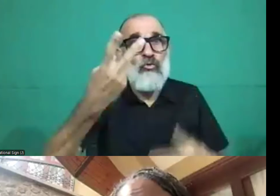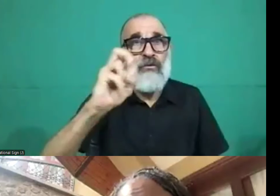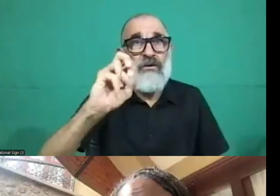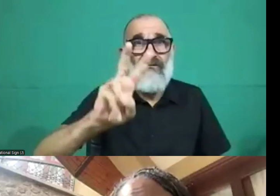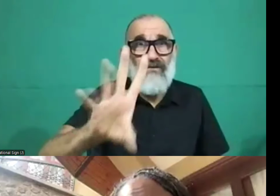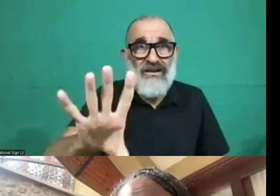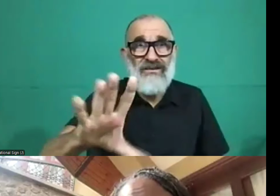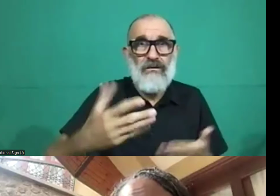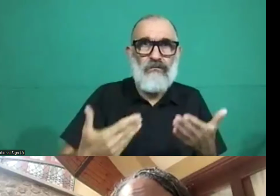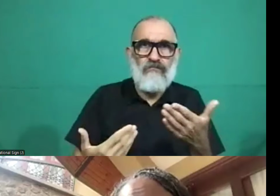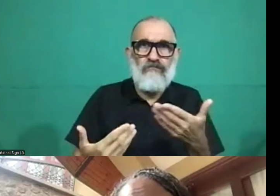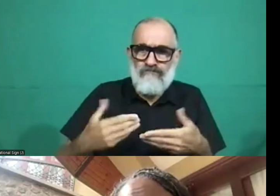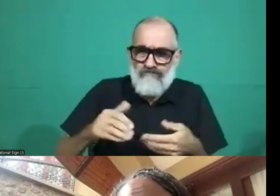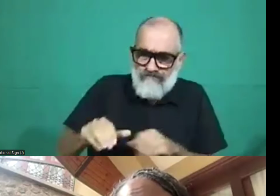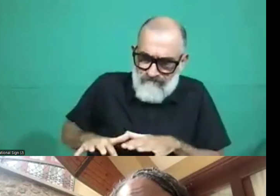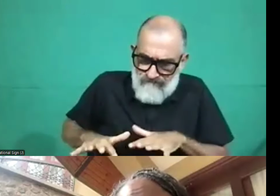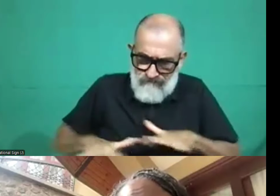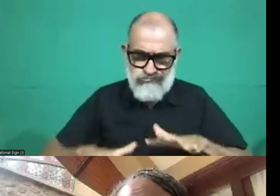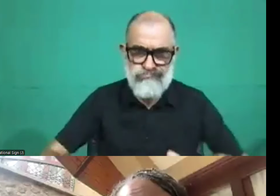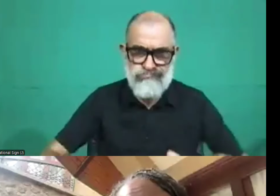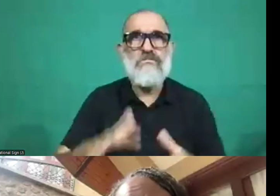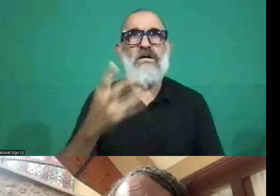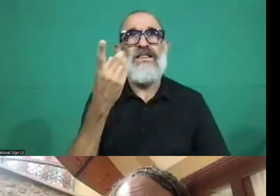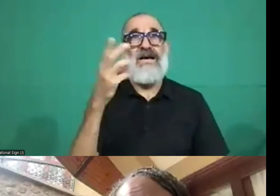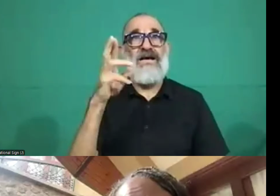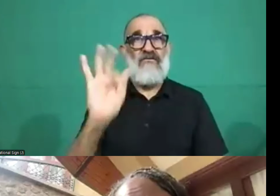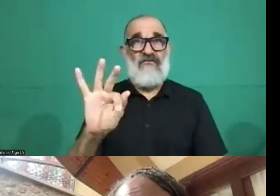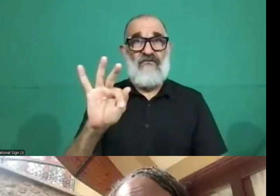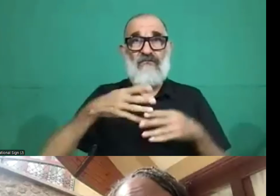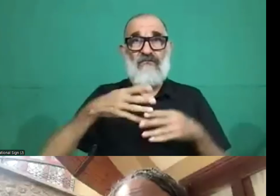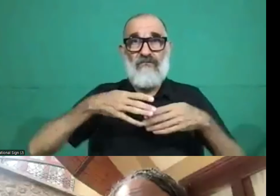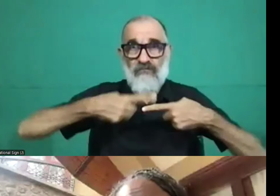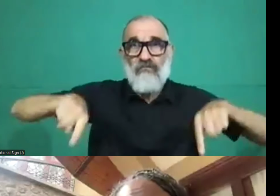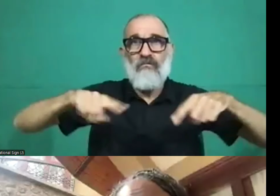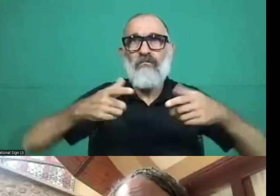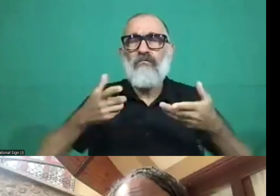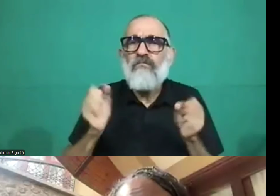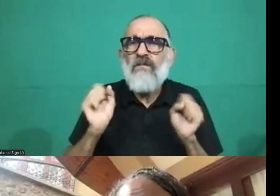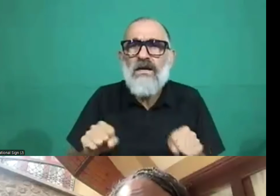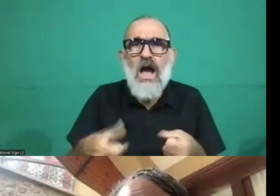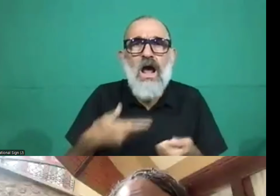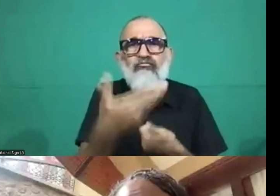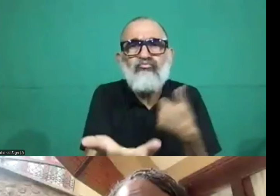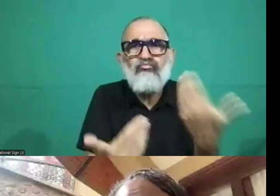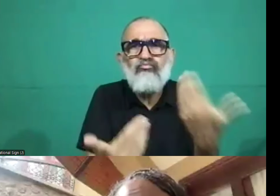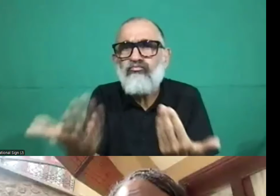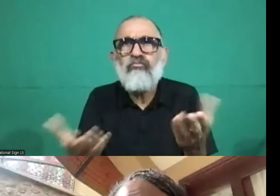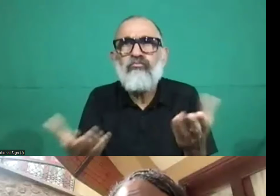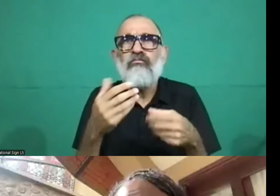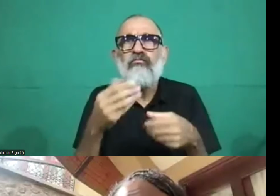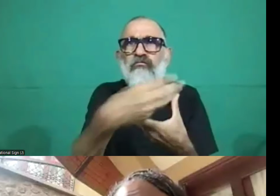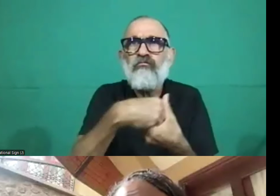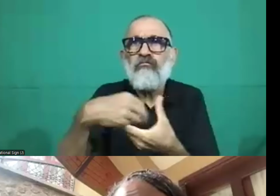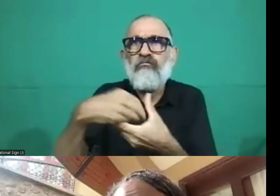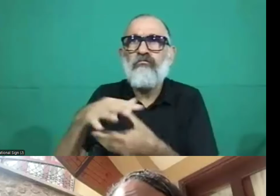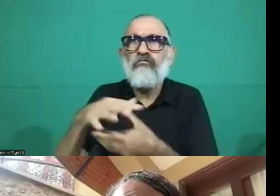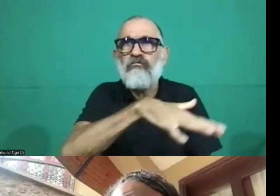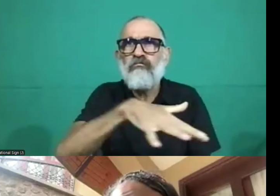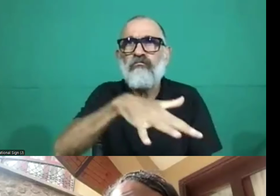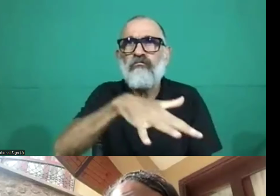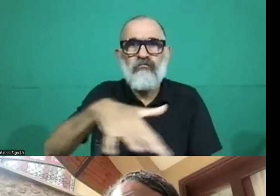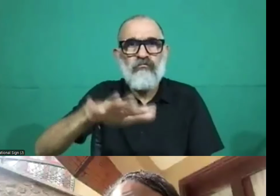share lessons learned with our grantees in learning exchange format, We have shared a lot of materials